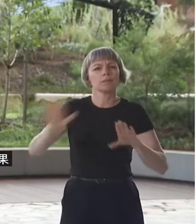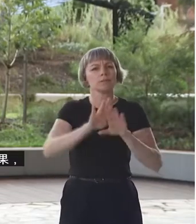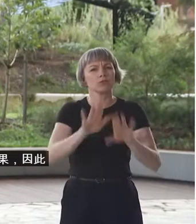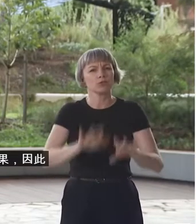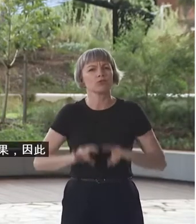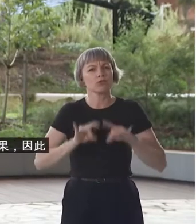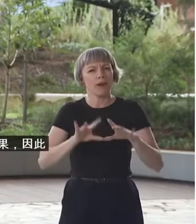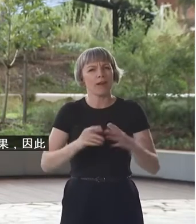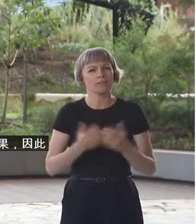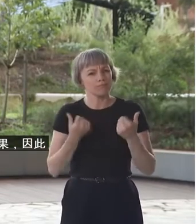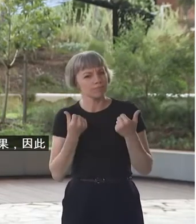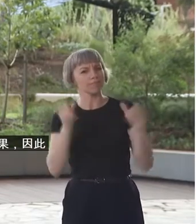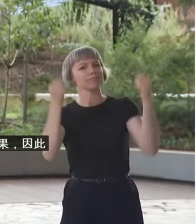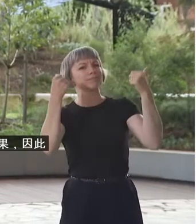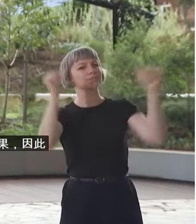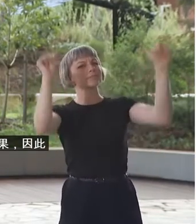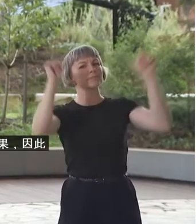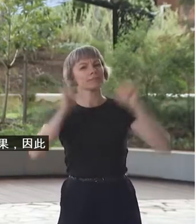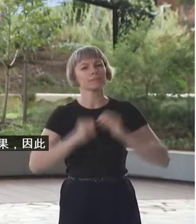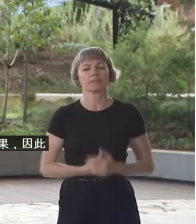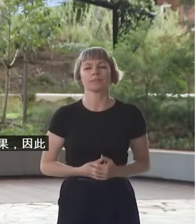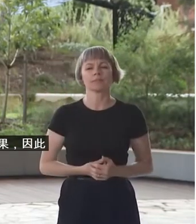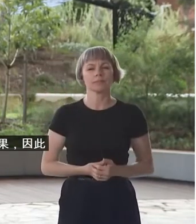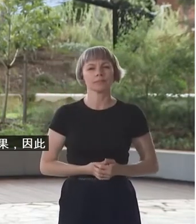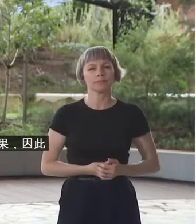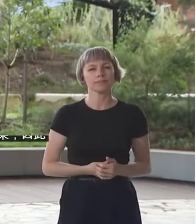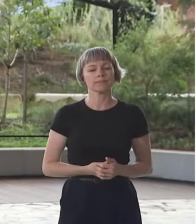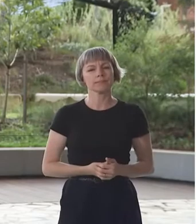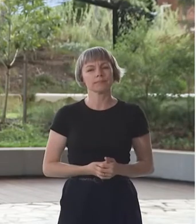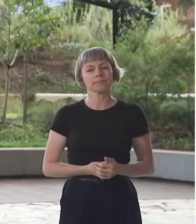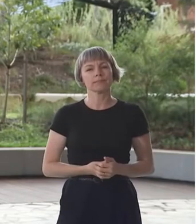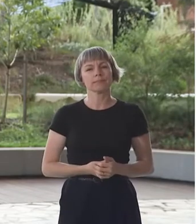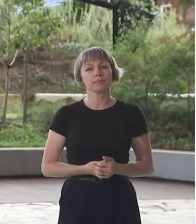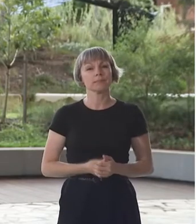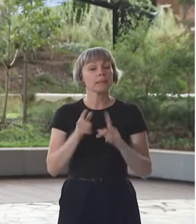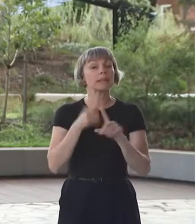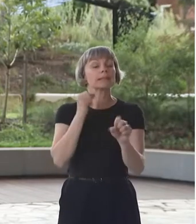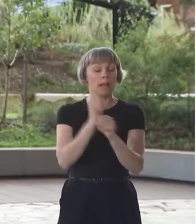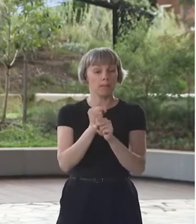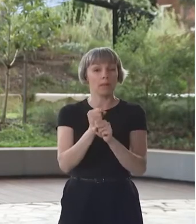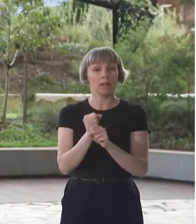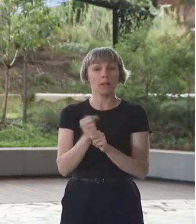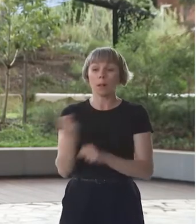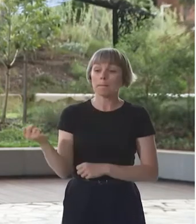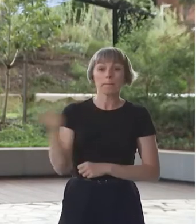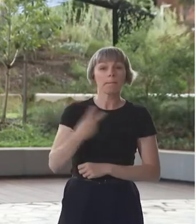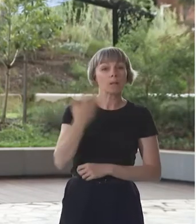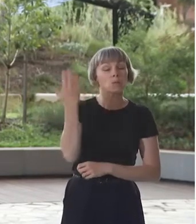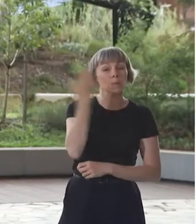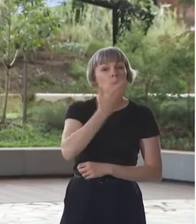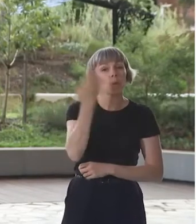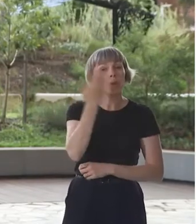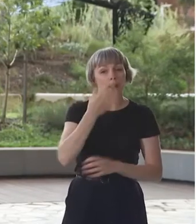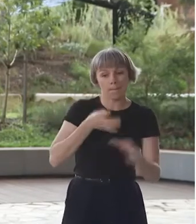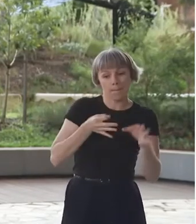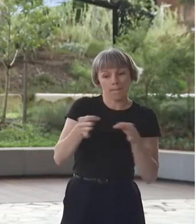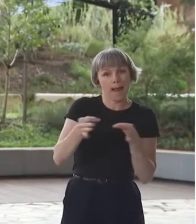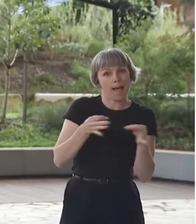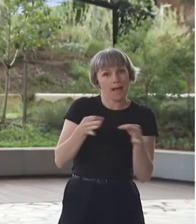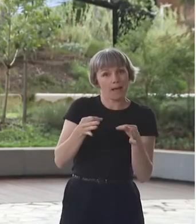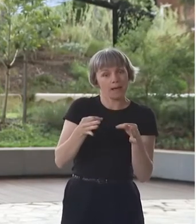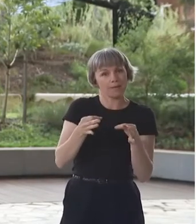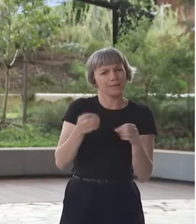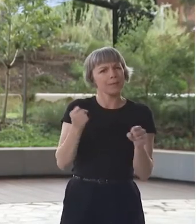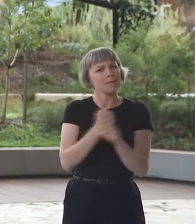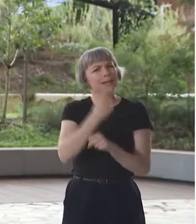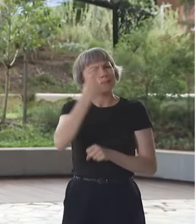better outcomes. So when it comes to, for example, the return to school plan, it makes perfect sense for Victoria and New